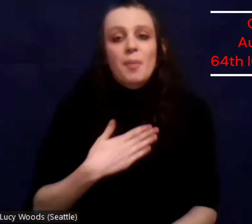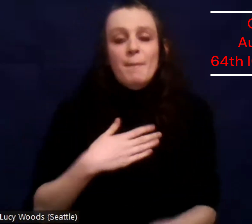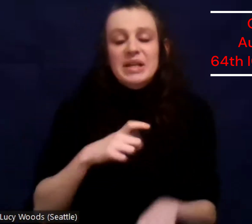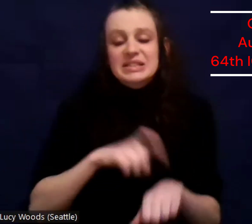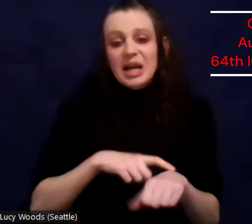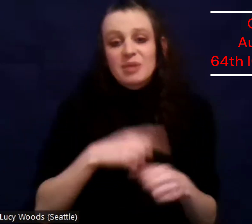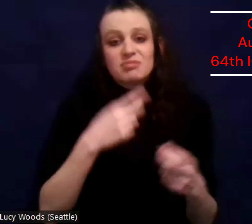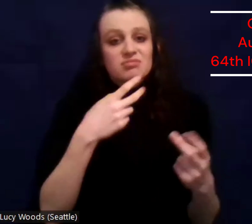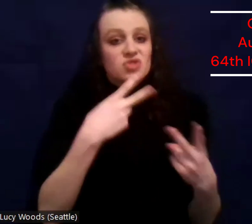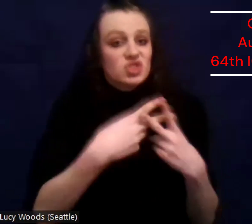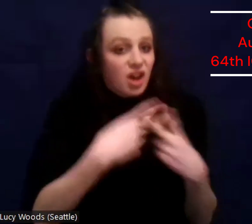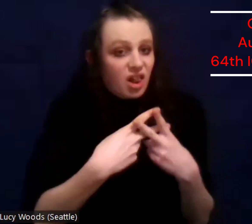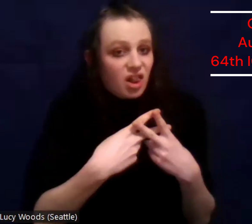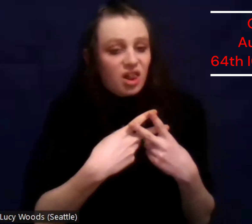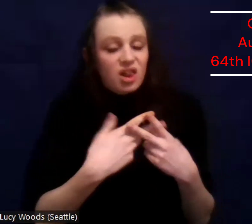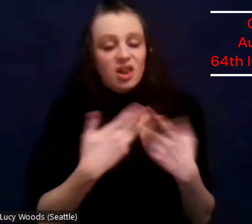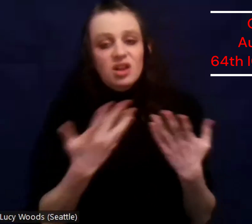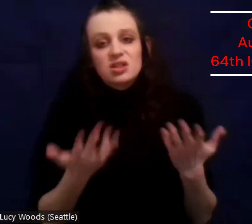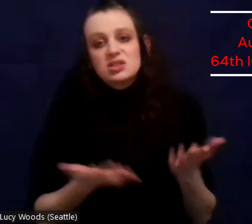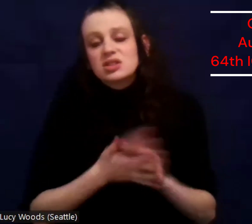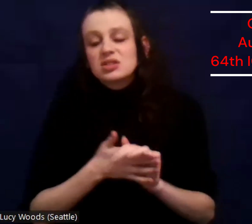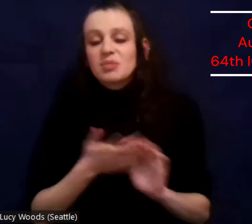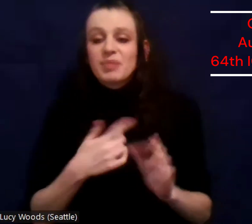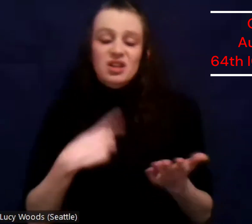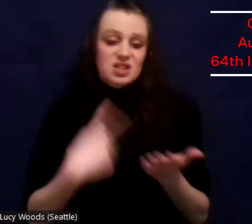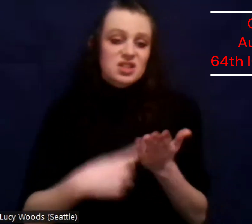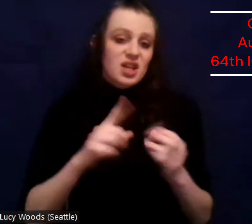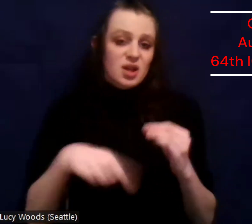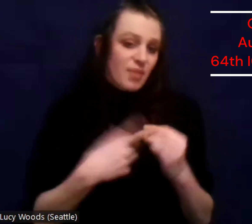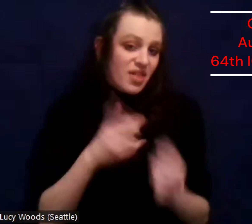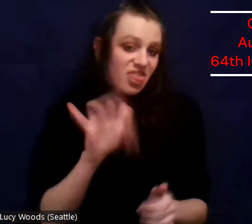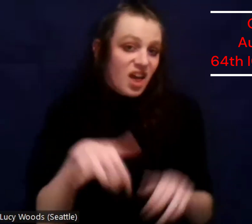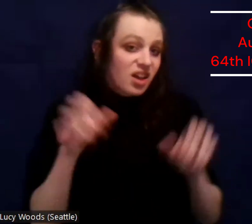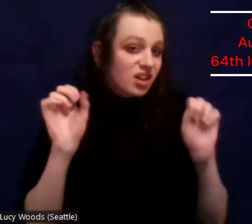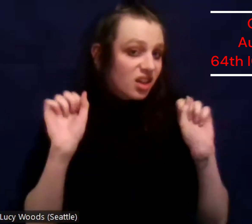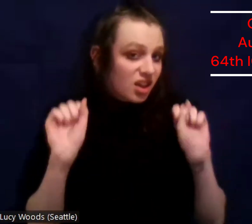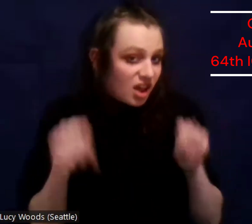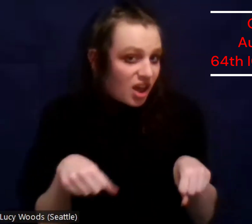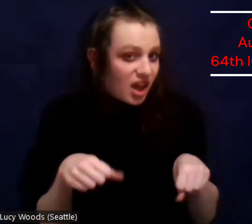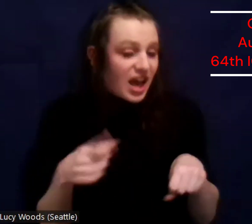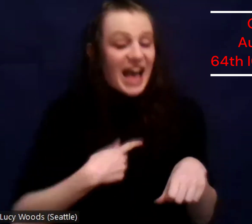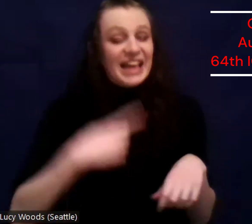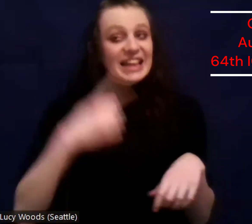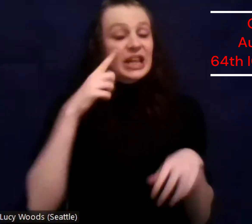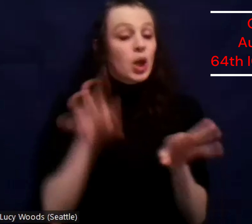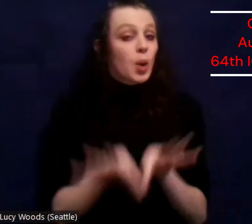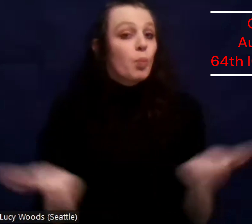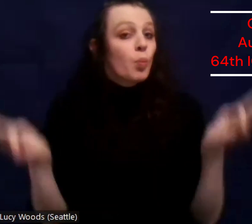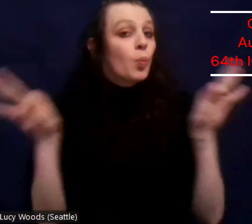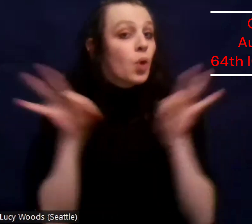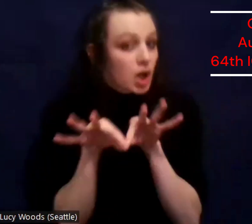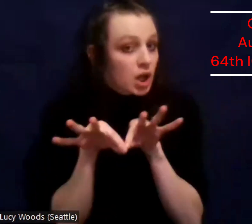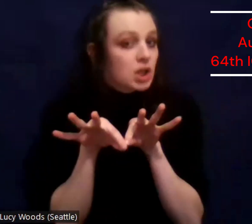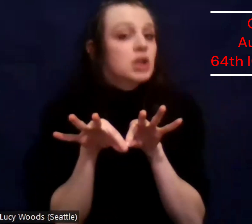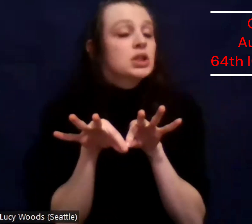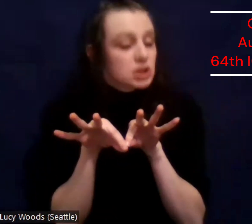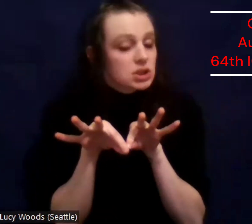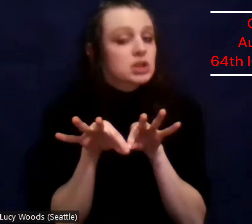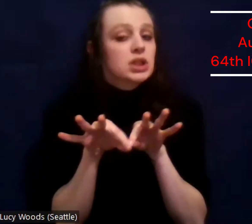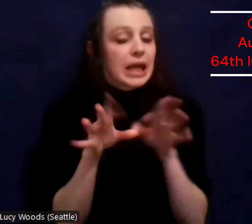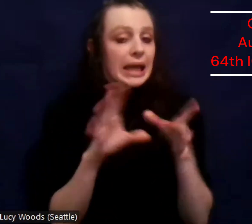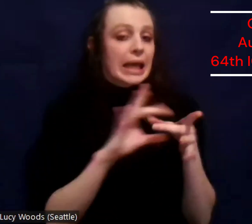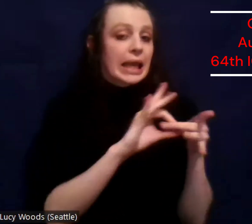incarcerated. I can talk about all these things, but I think the important thread through all of that